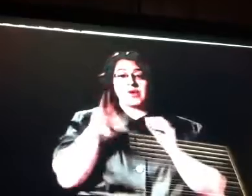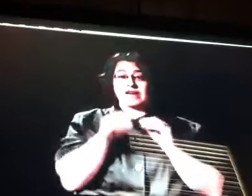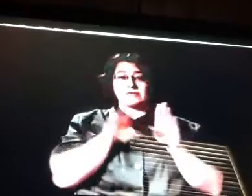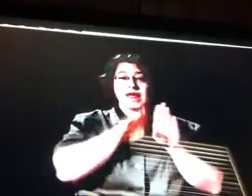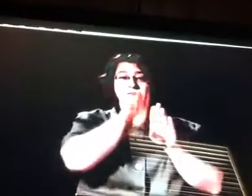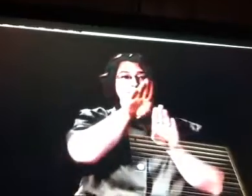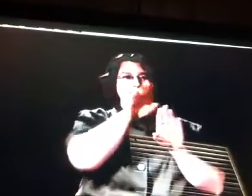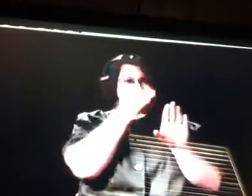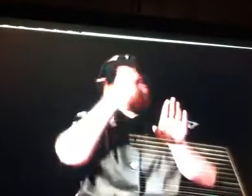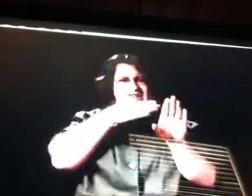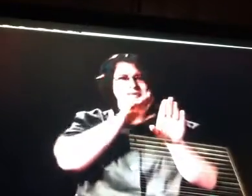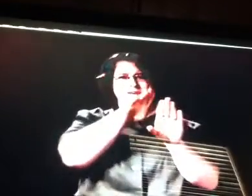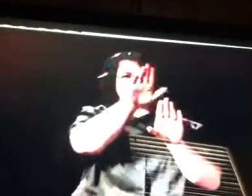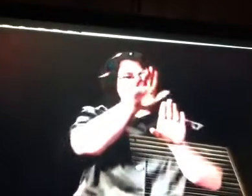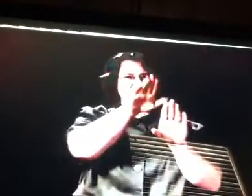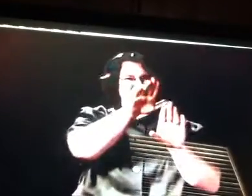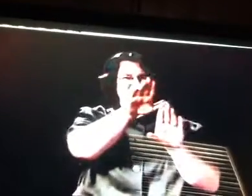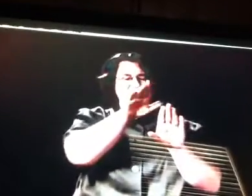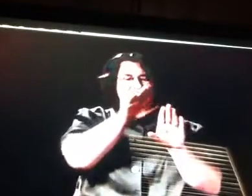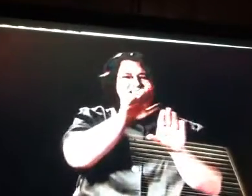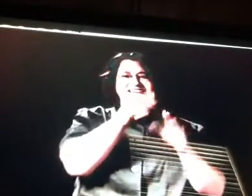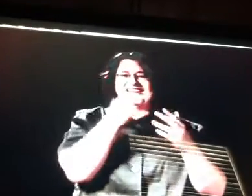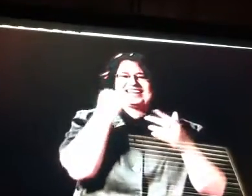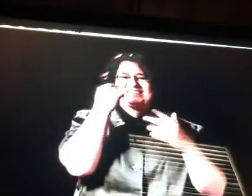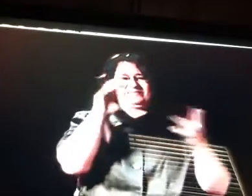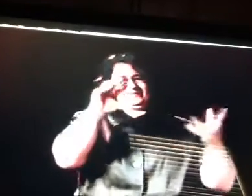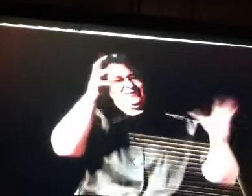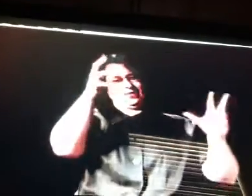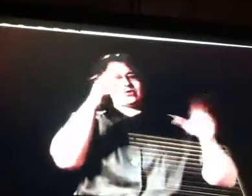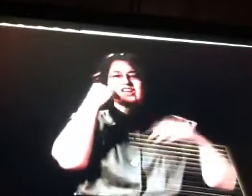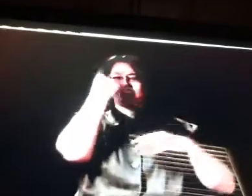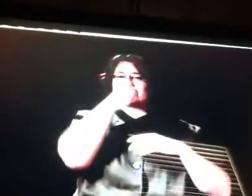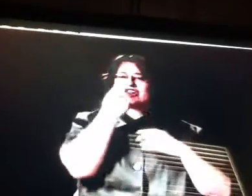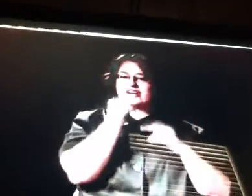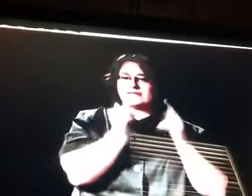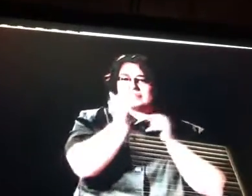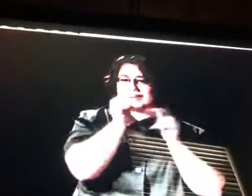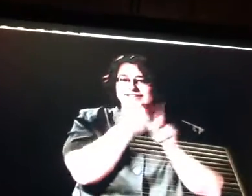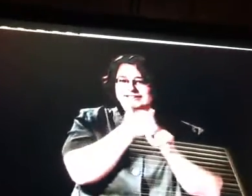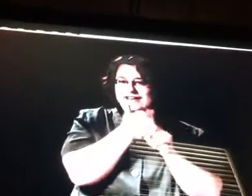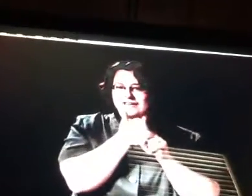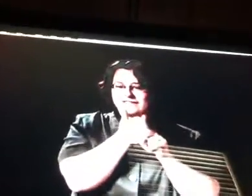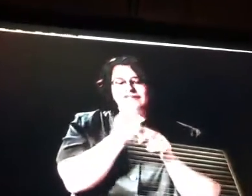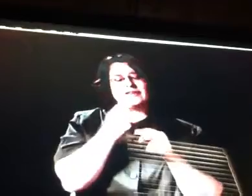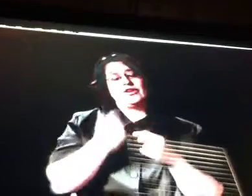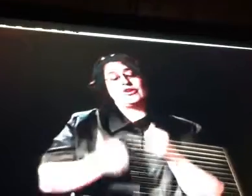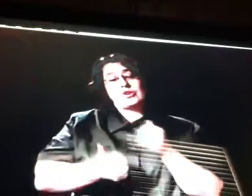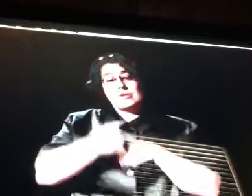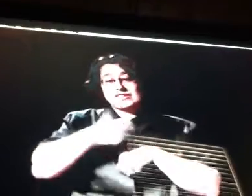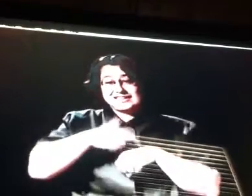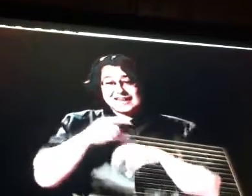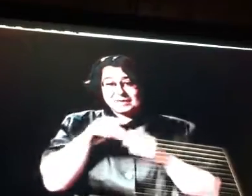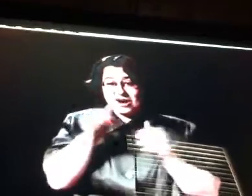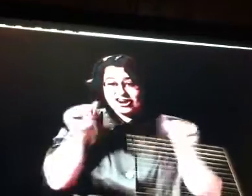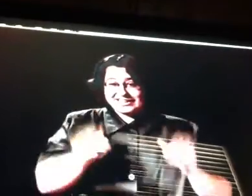People with wheelchairs may have doubts whether or not they can actually get into the building. So sometimes when they look